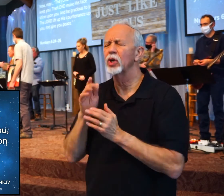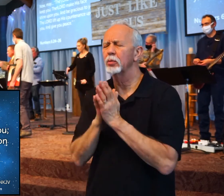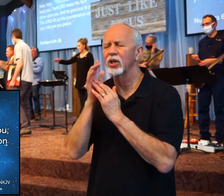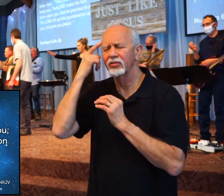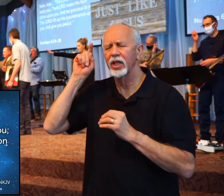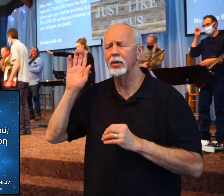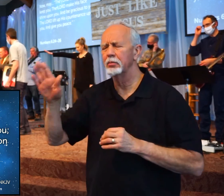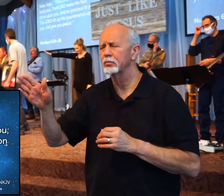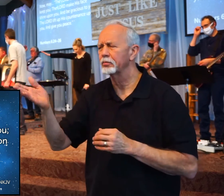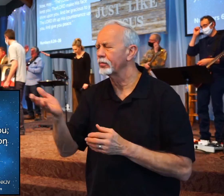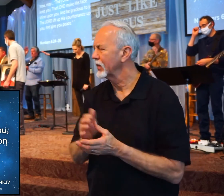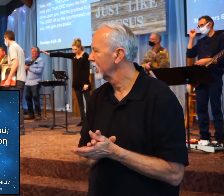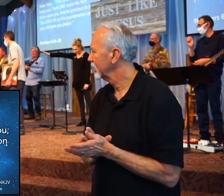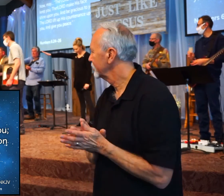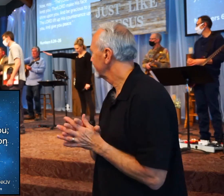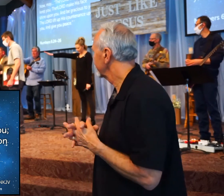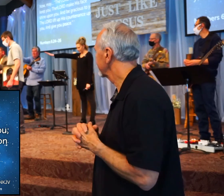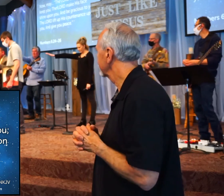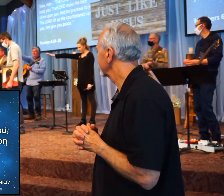morning.